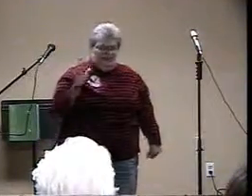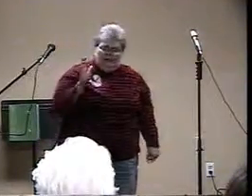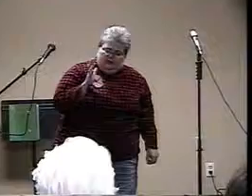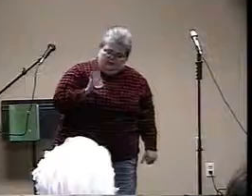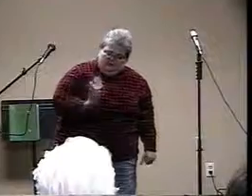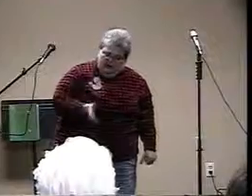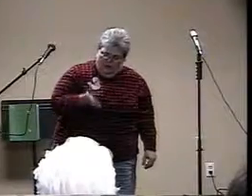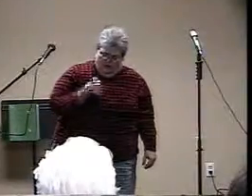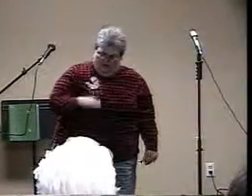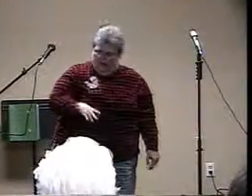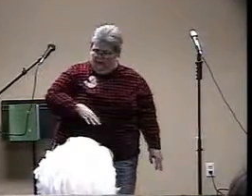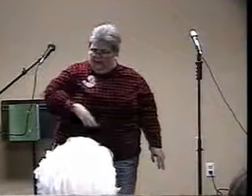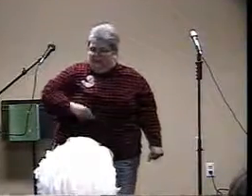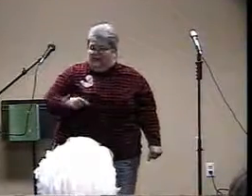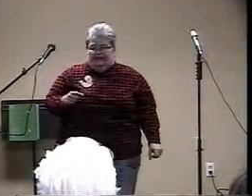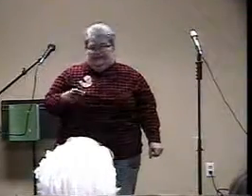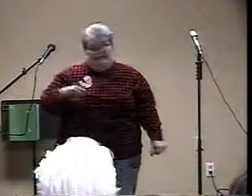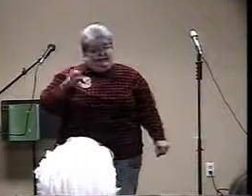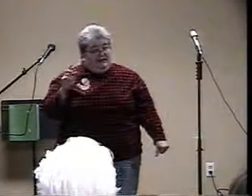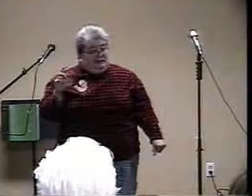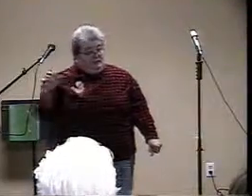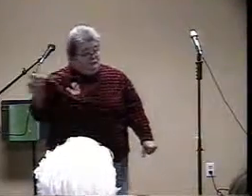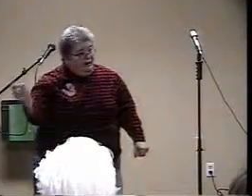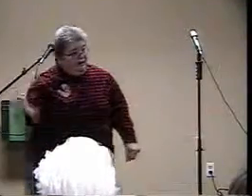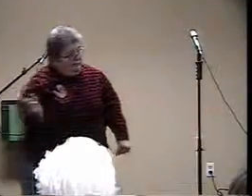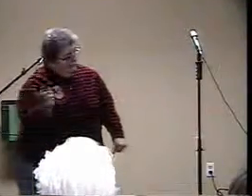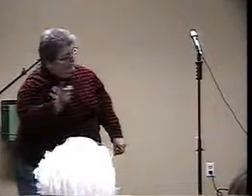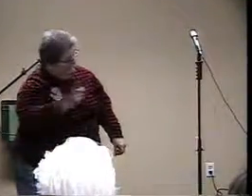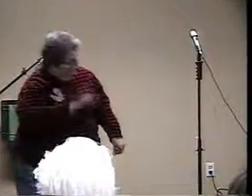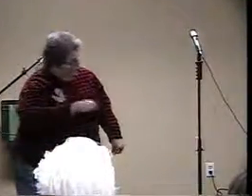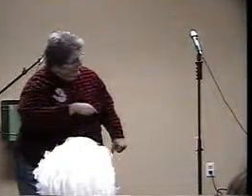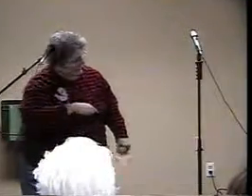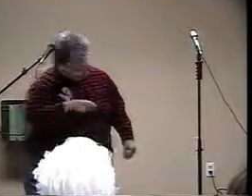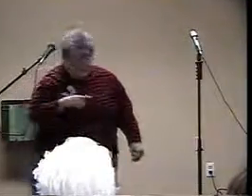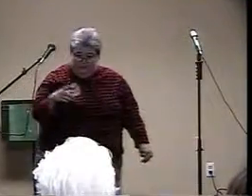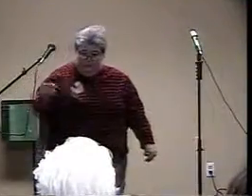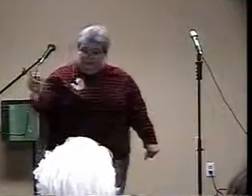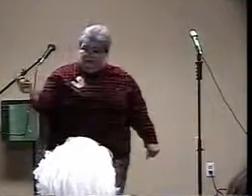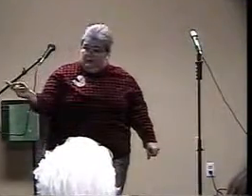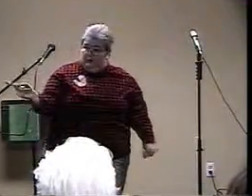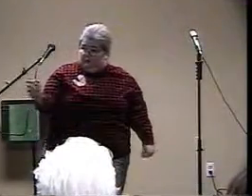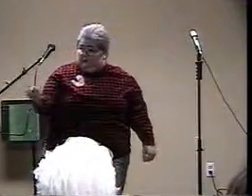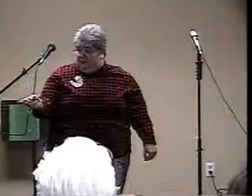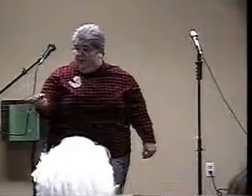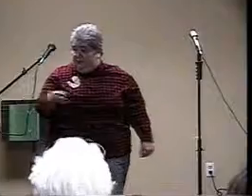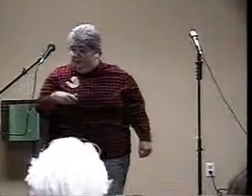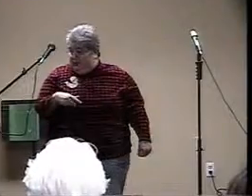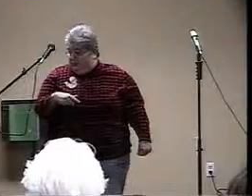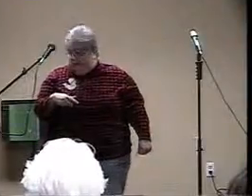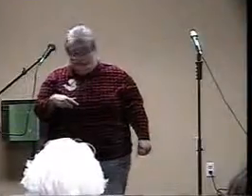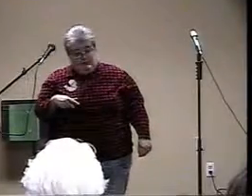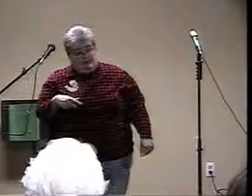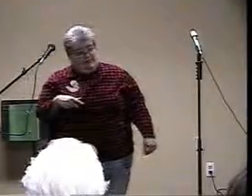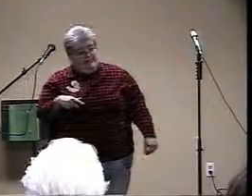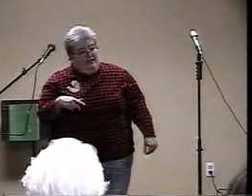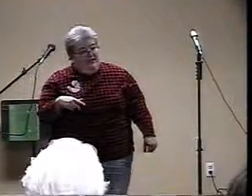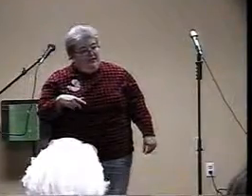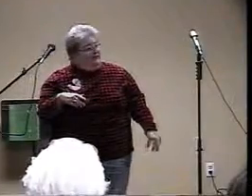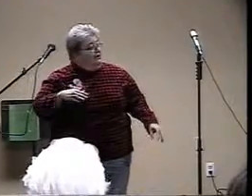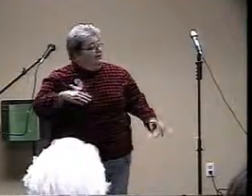man who was so poor that he took to riding the rails on that train back and forth between DeRidder and Metairie. And